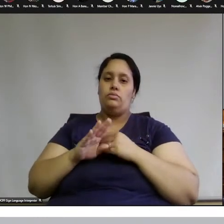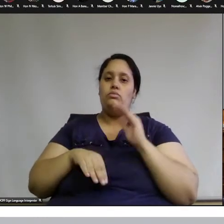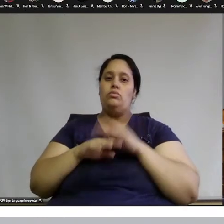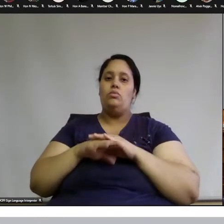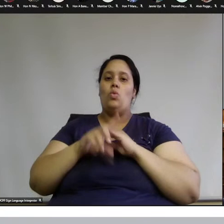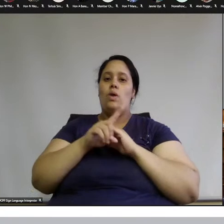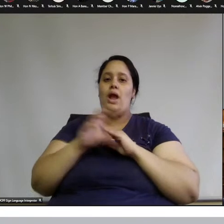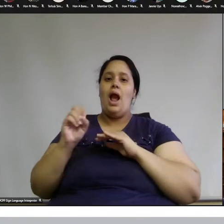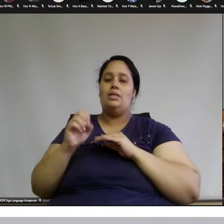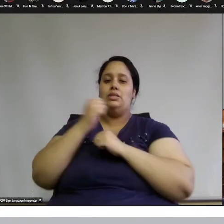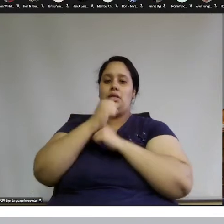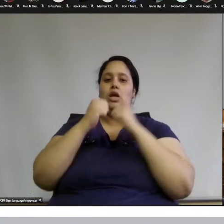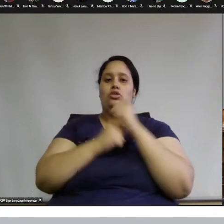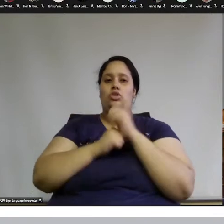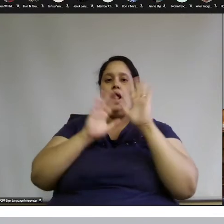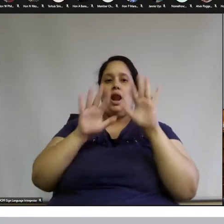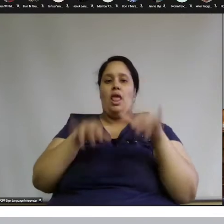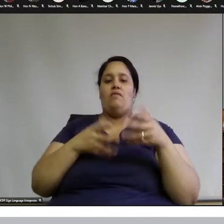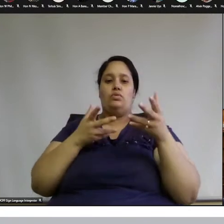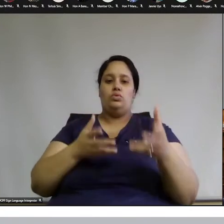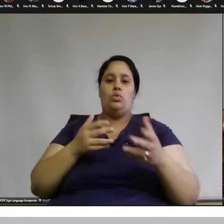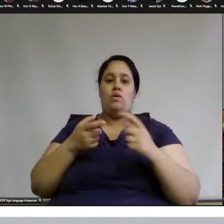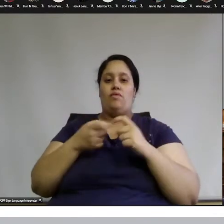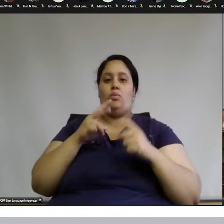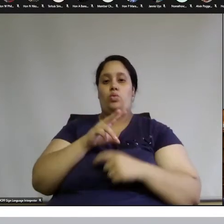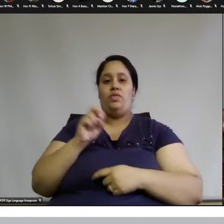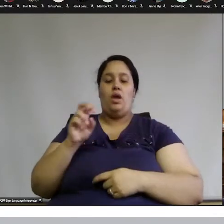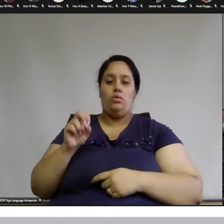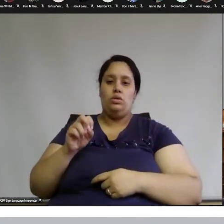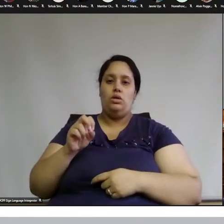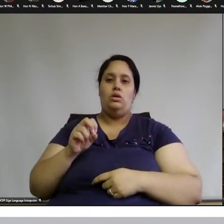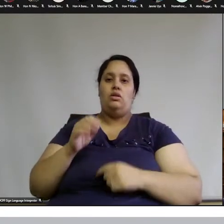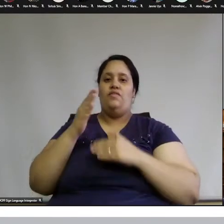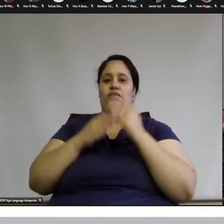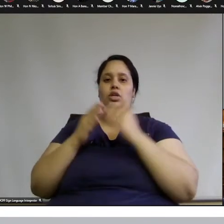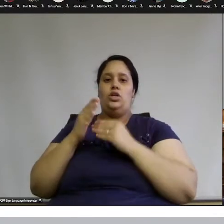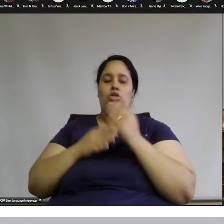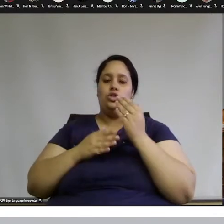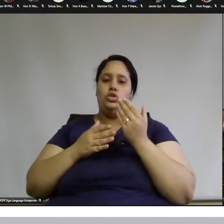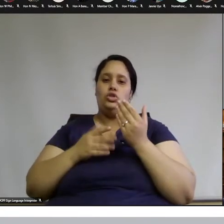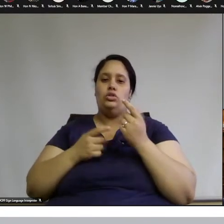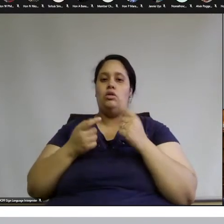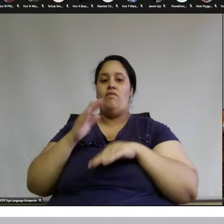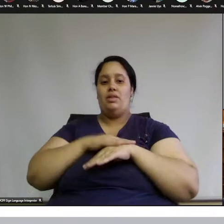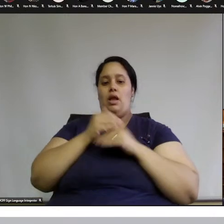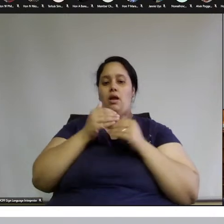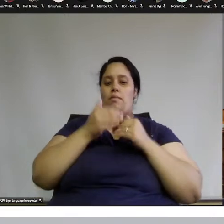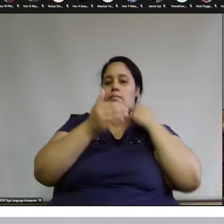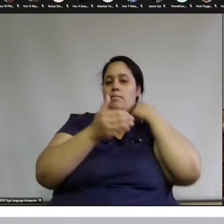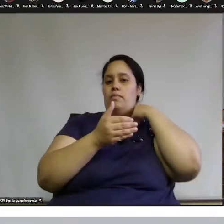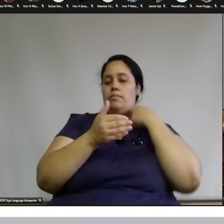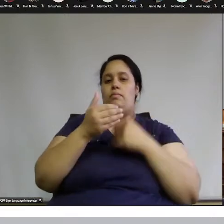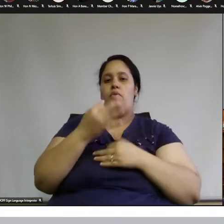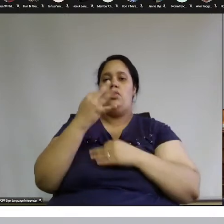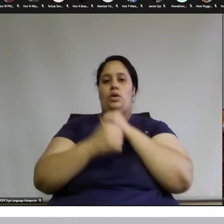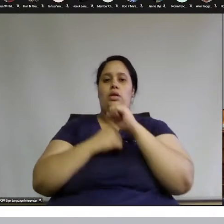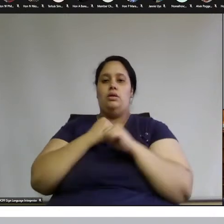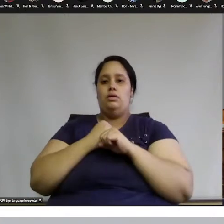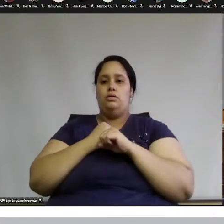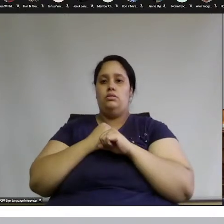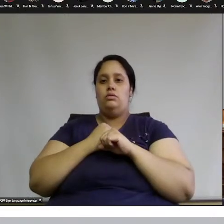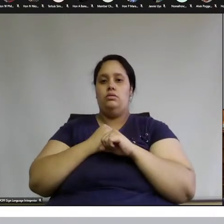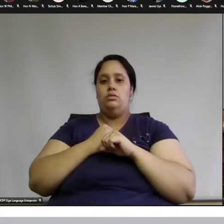structures out of 2,000 have been completed over a period of past 3 years.